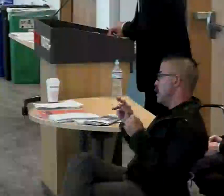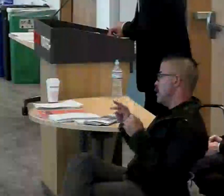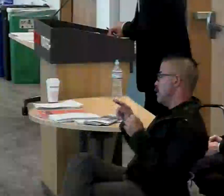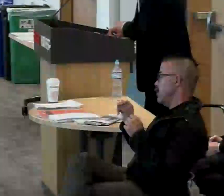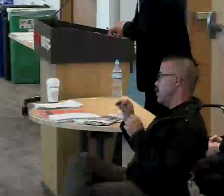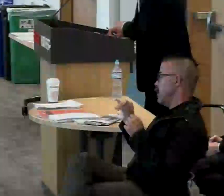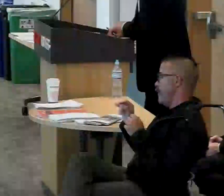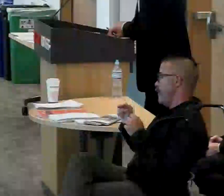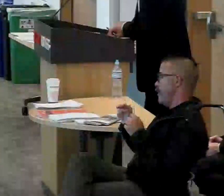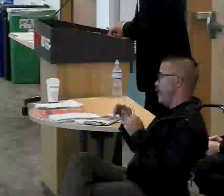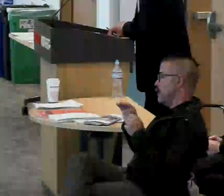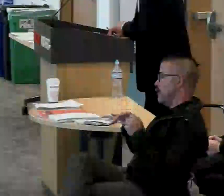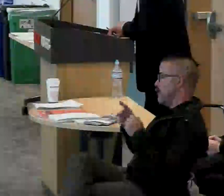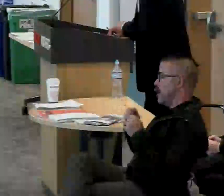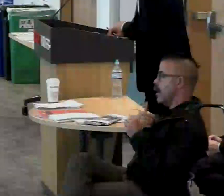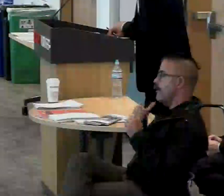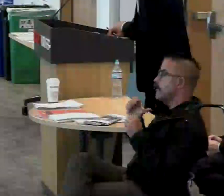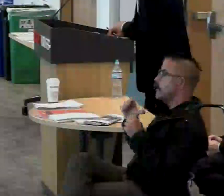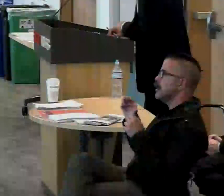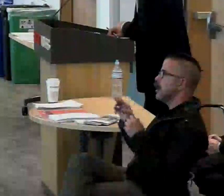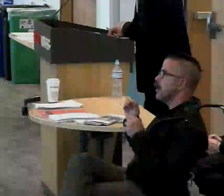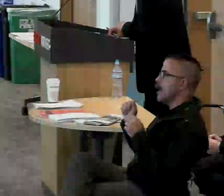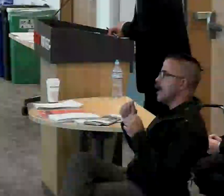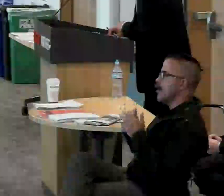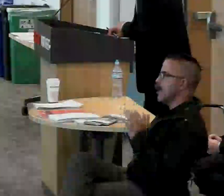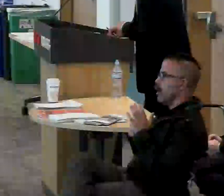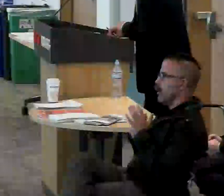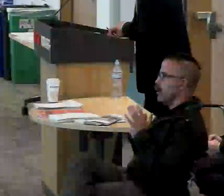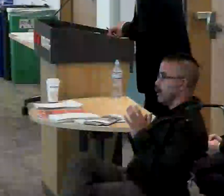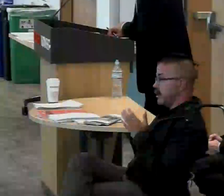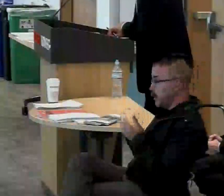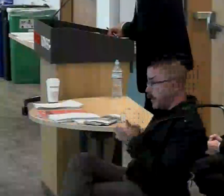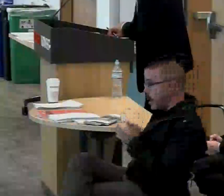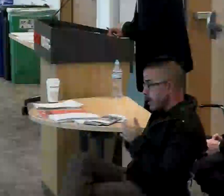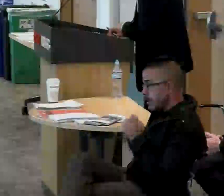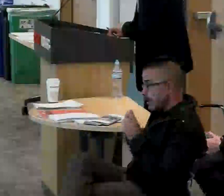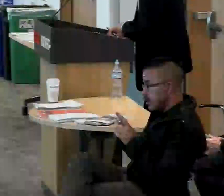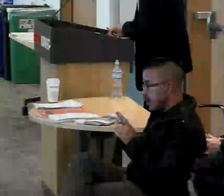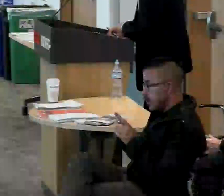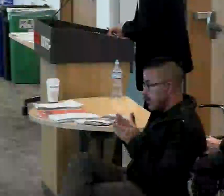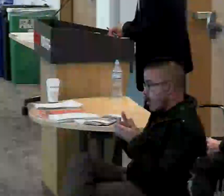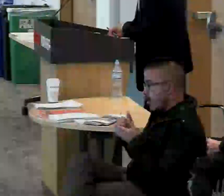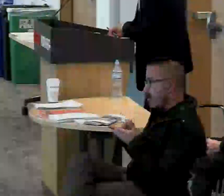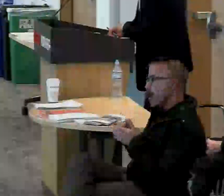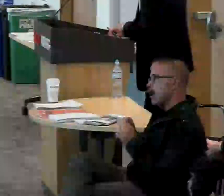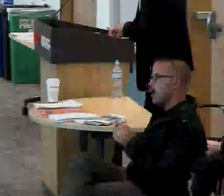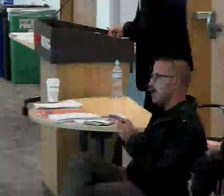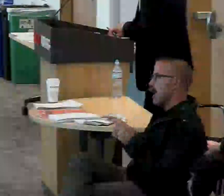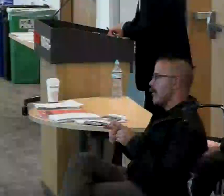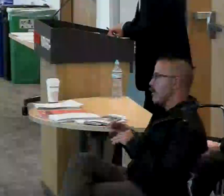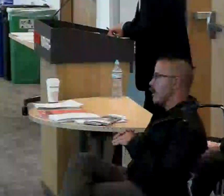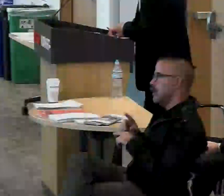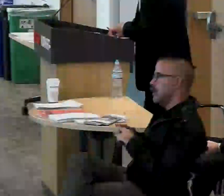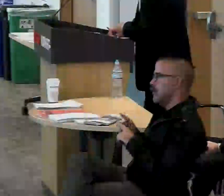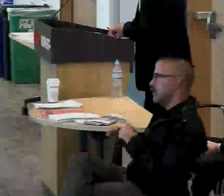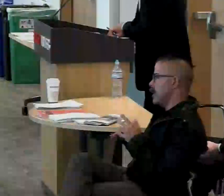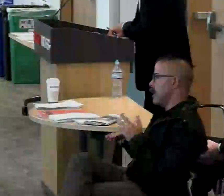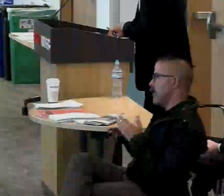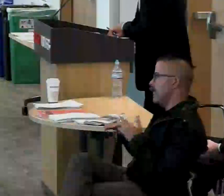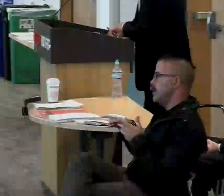CRA requirements, so the financial education piece that can take place on many levels,